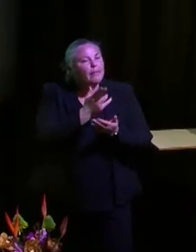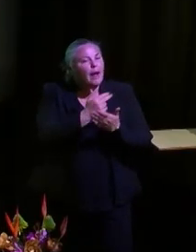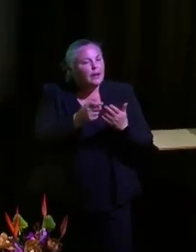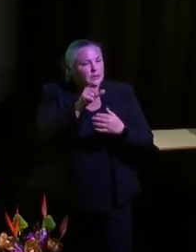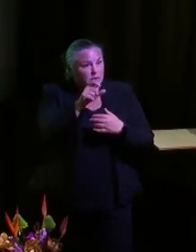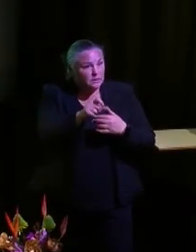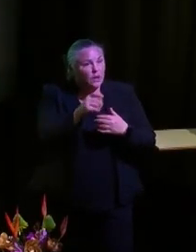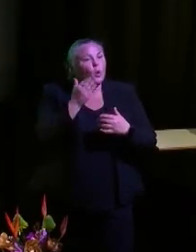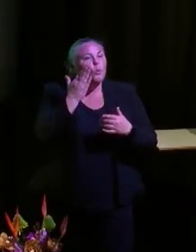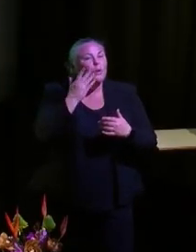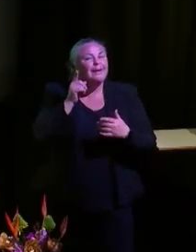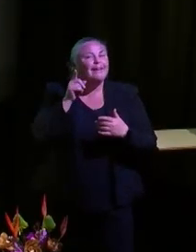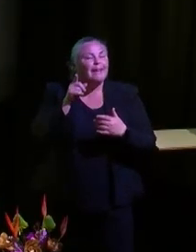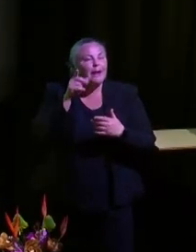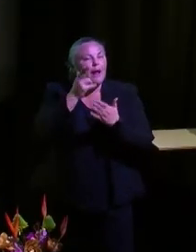for the exhibition?